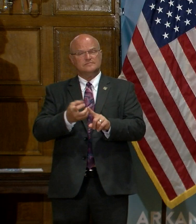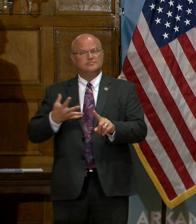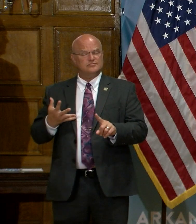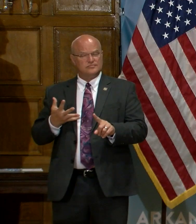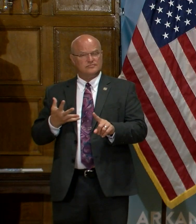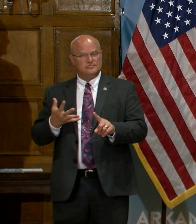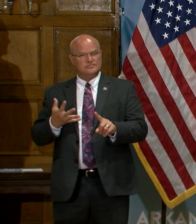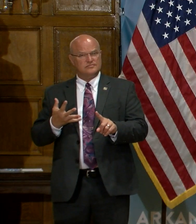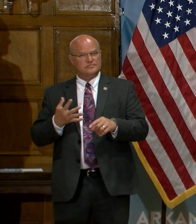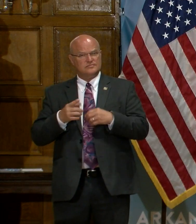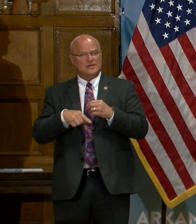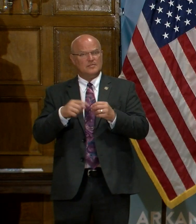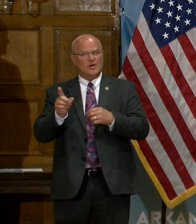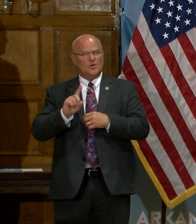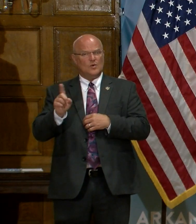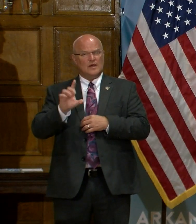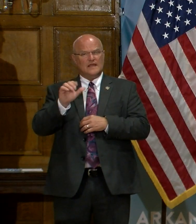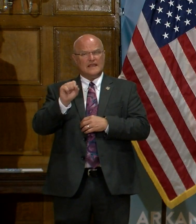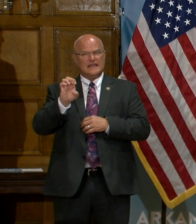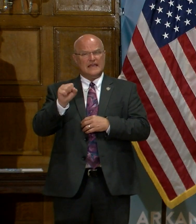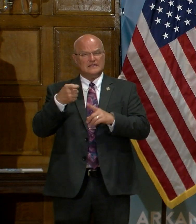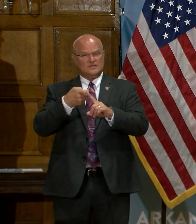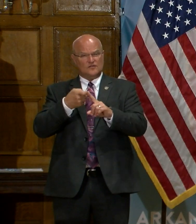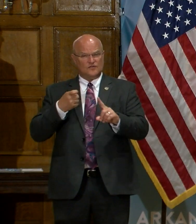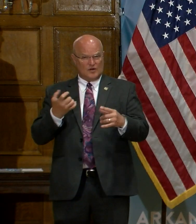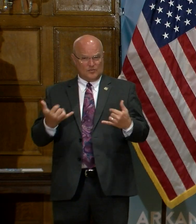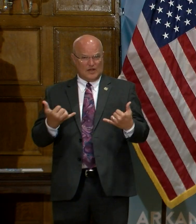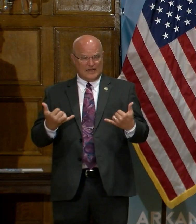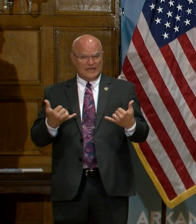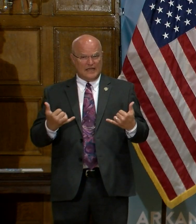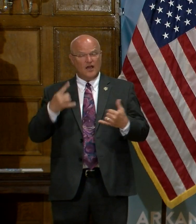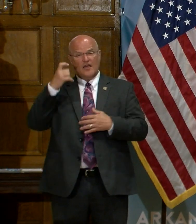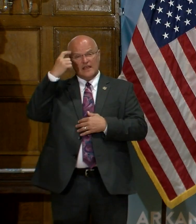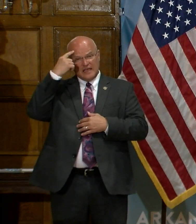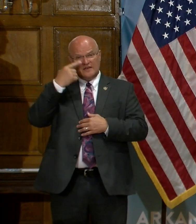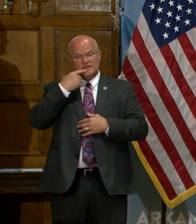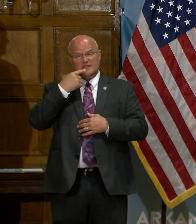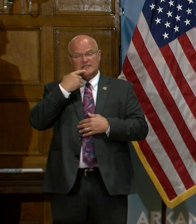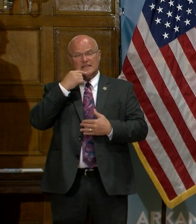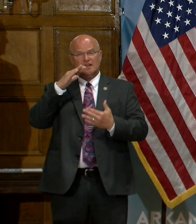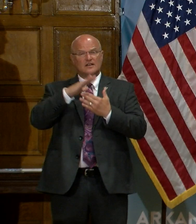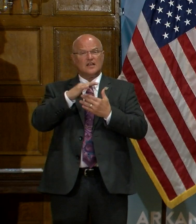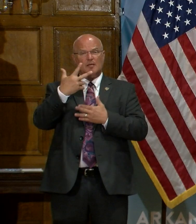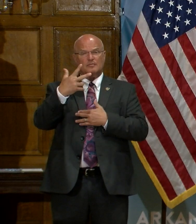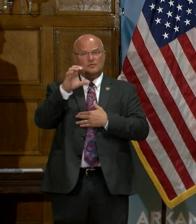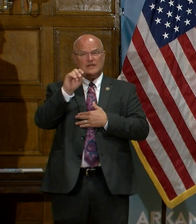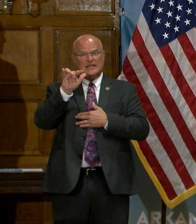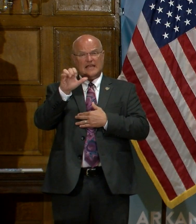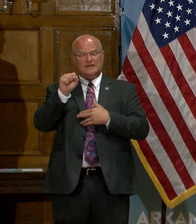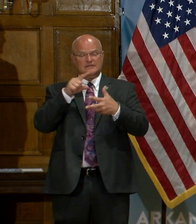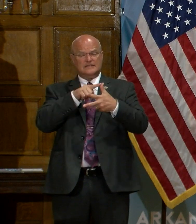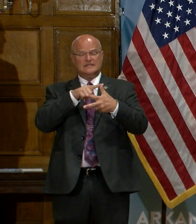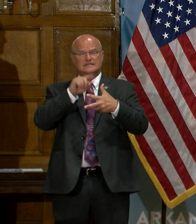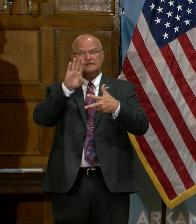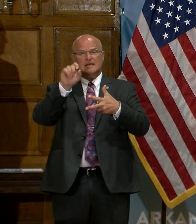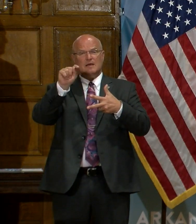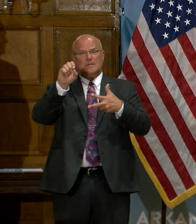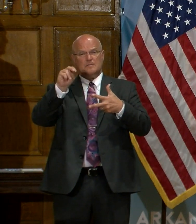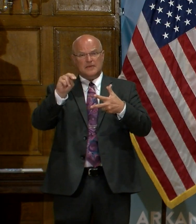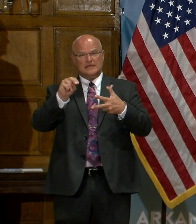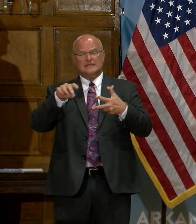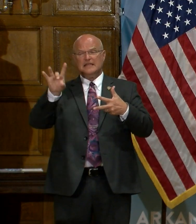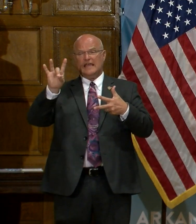detail on where those cases are coming from. The Governor mentioned our top 3 counties, Benton County